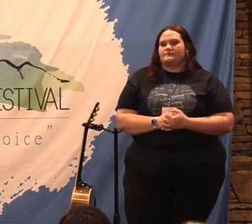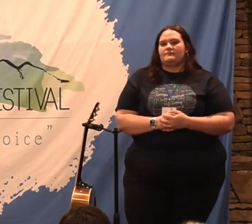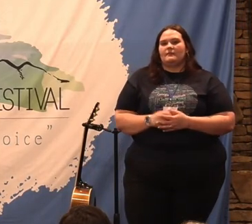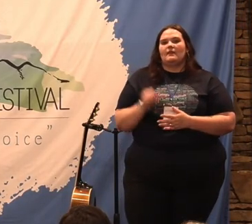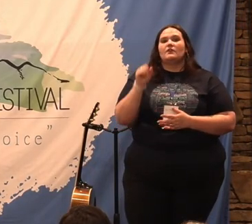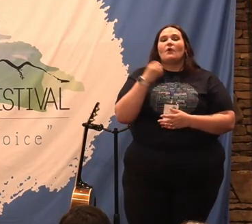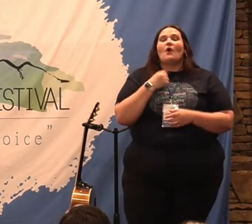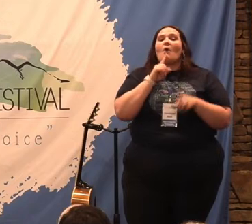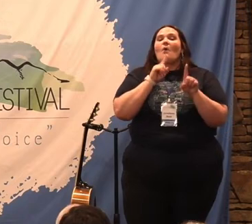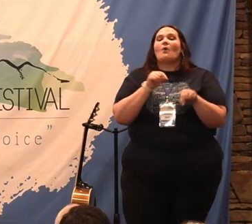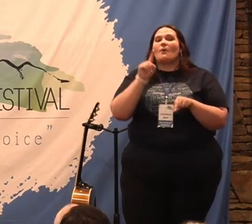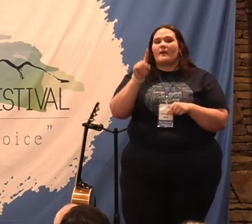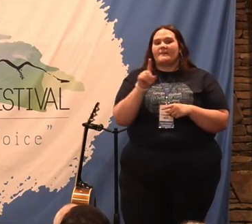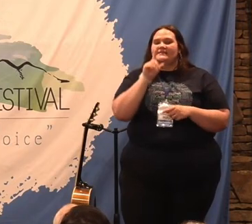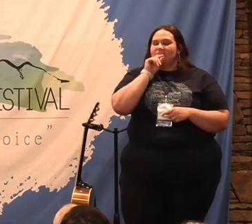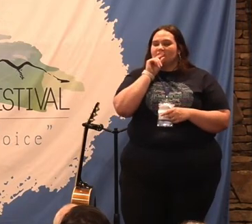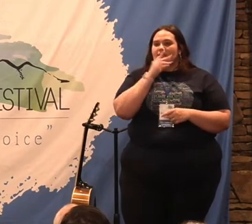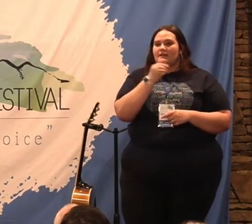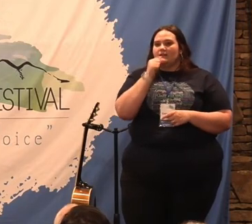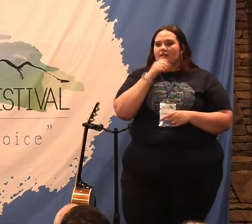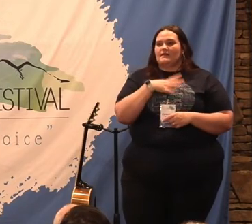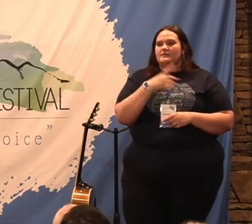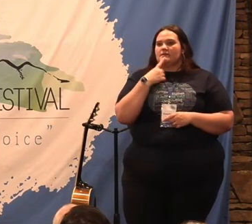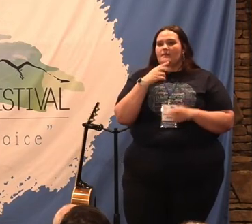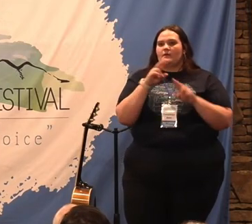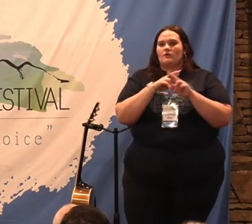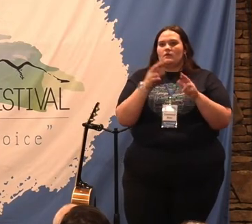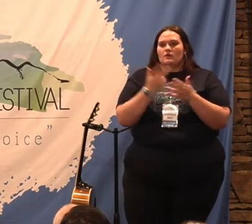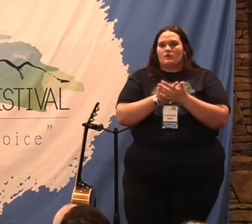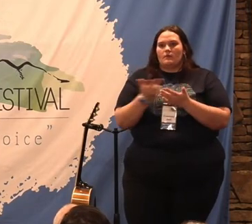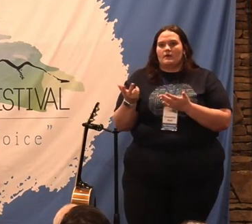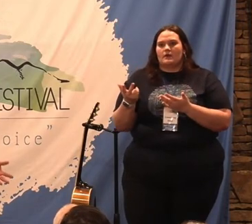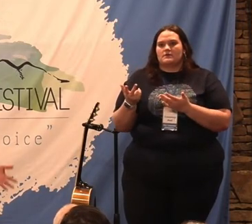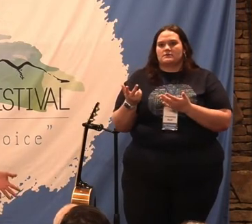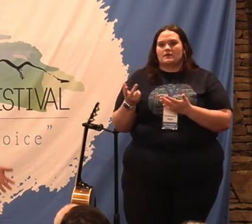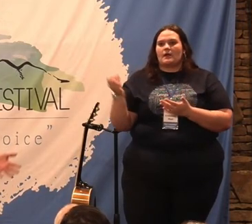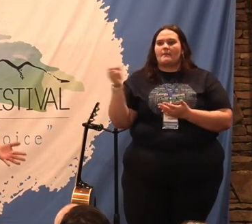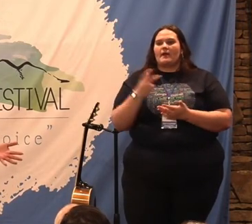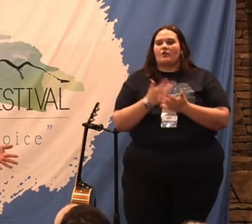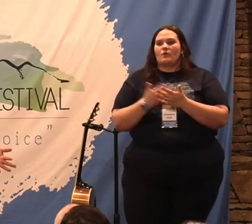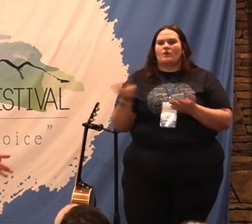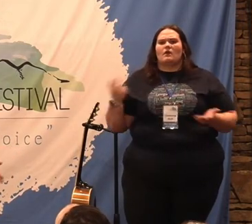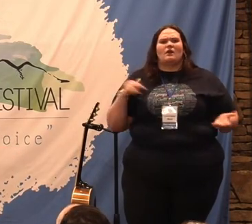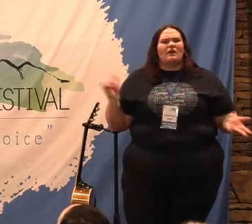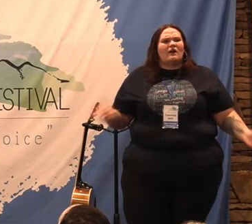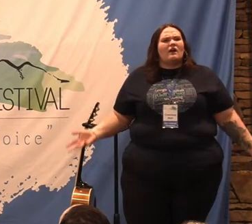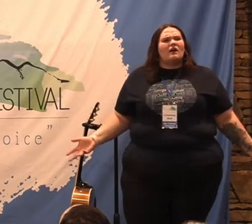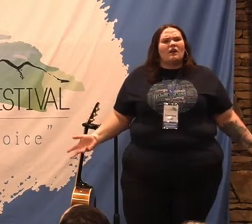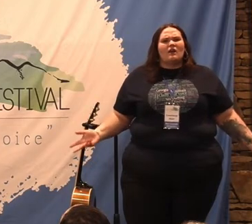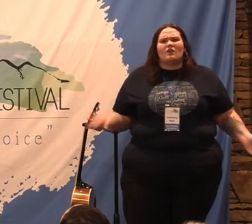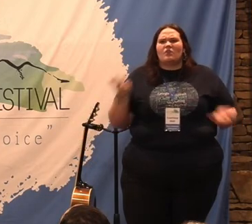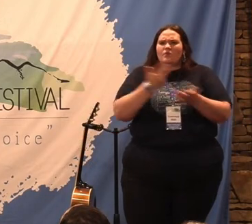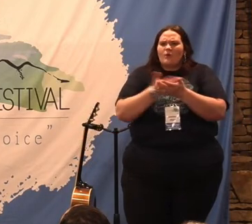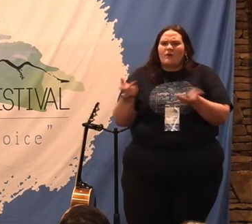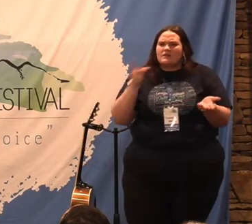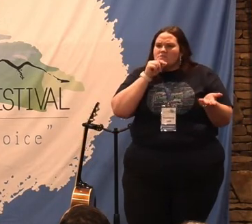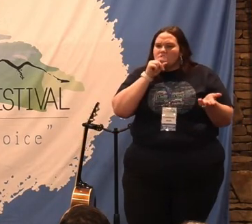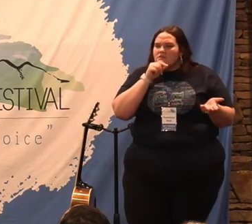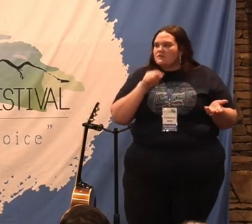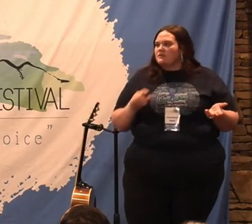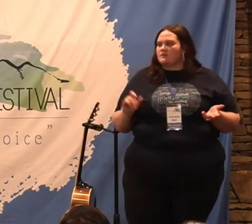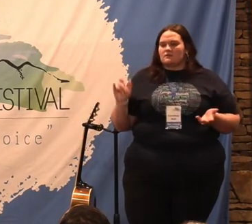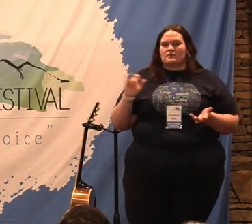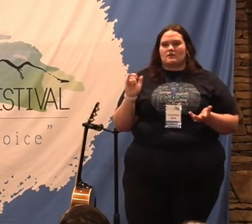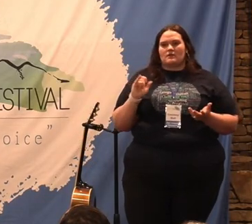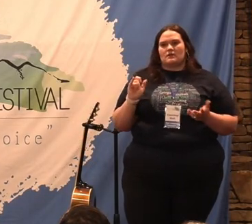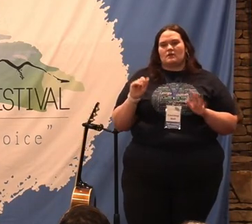So I ordered 1 piece of chicken, and the lady says, okay, you'll be ready in 3 weeks, come back in 3 weeks. I'm like, 3 weeks for a piece of chicken? What? And